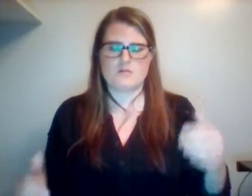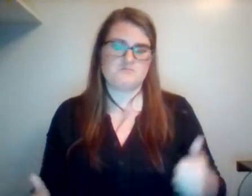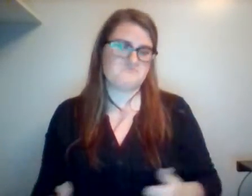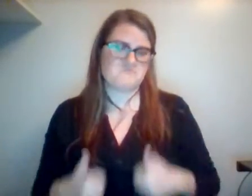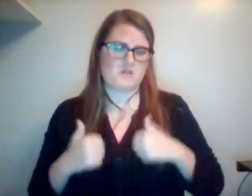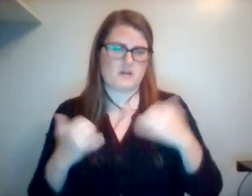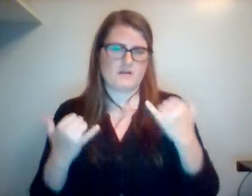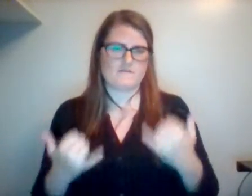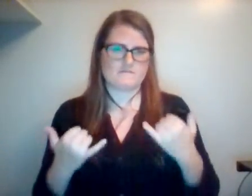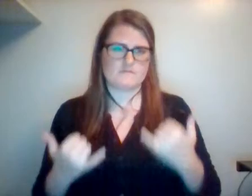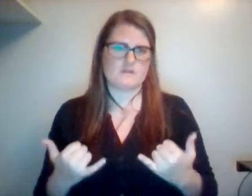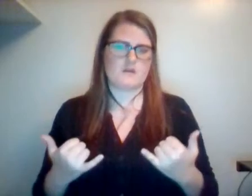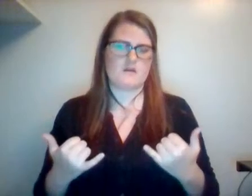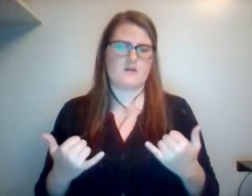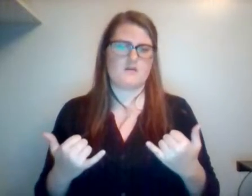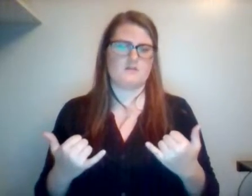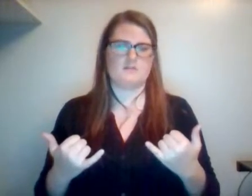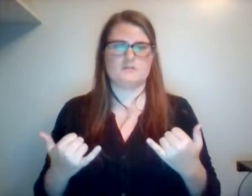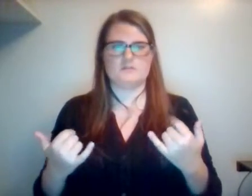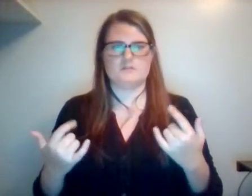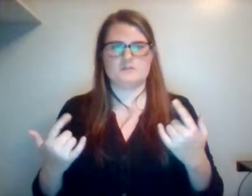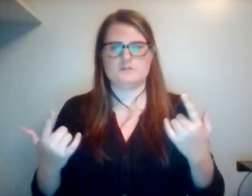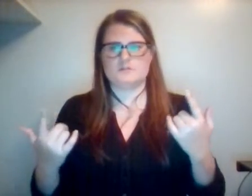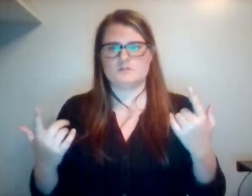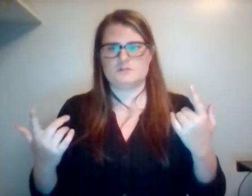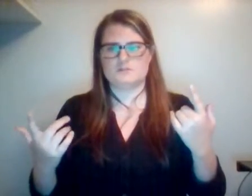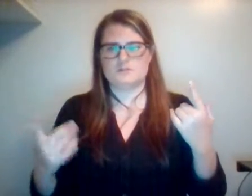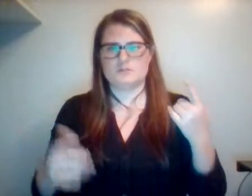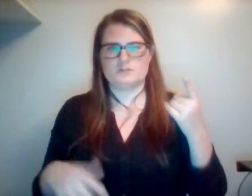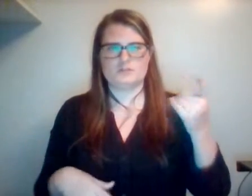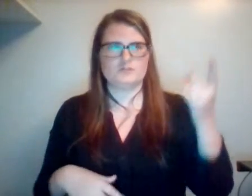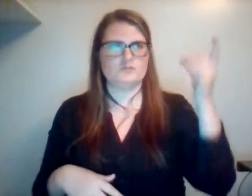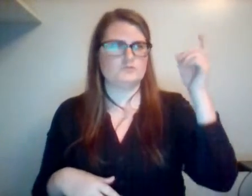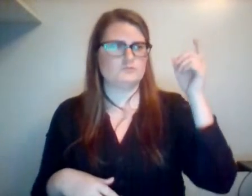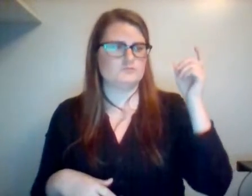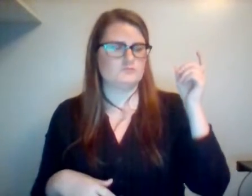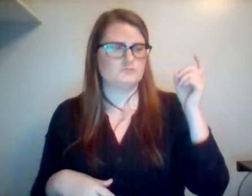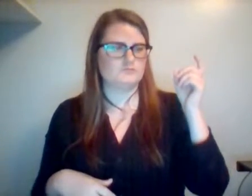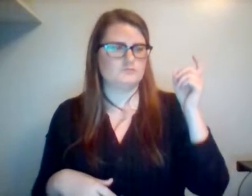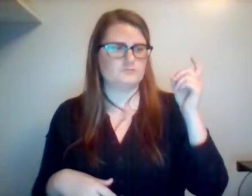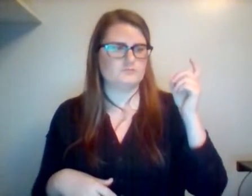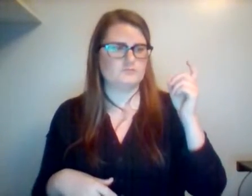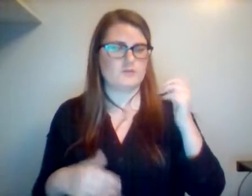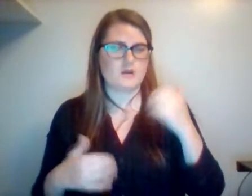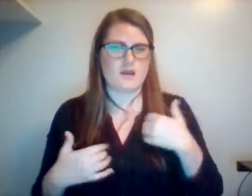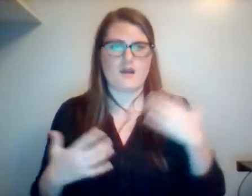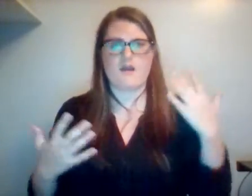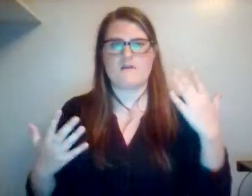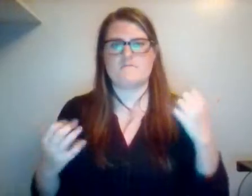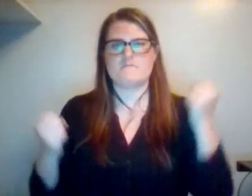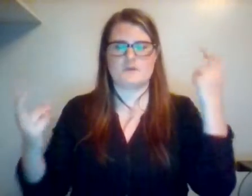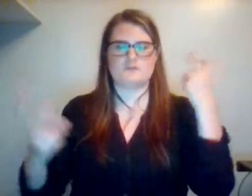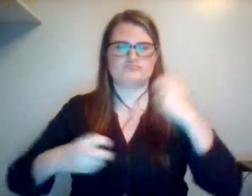just responsibility, but you meet mega relational conflict or issues